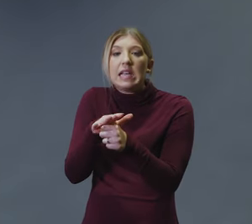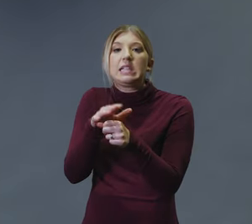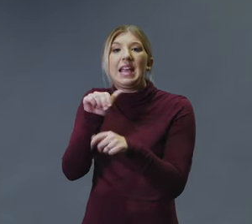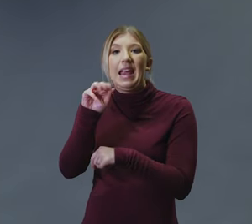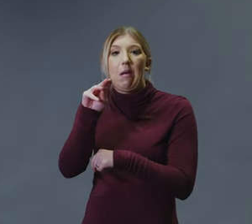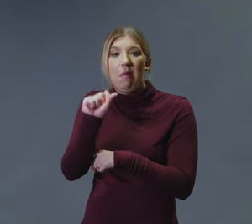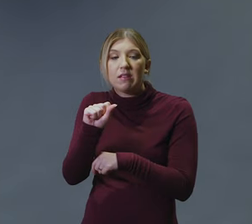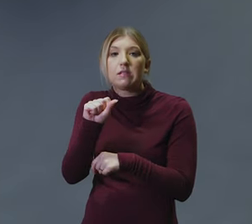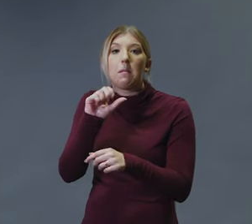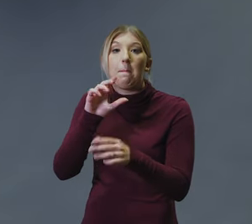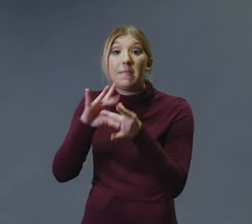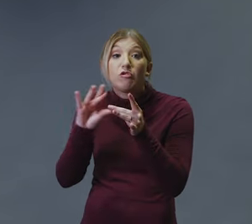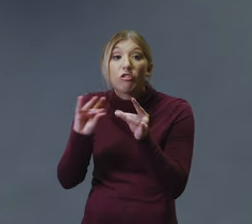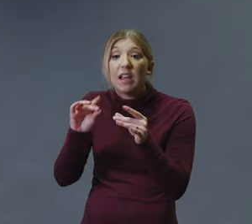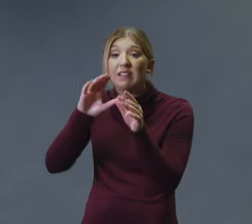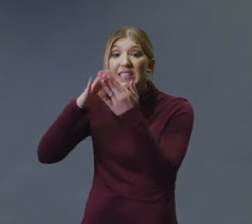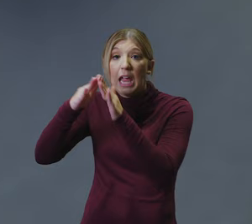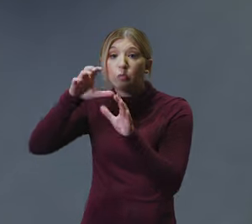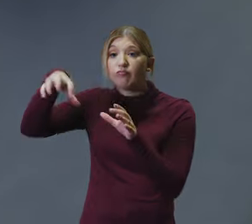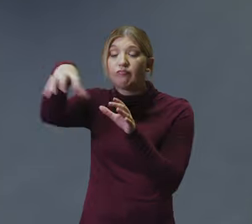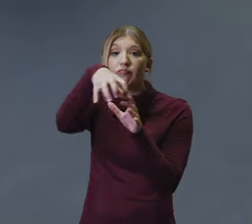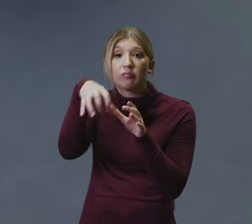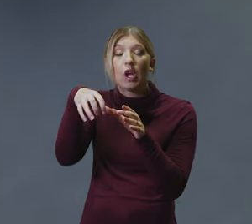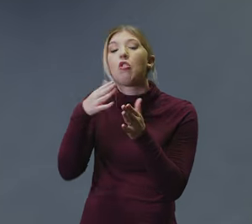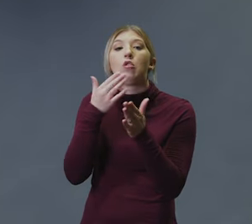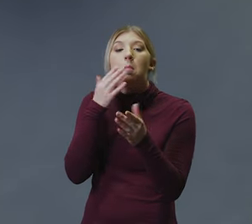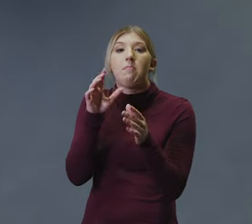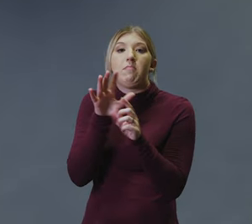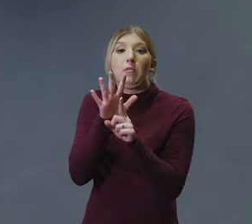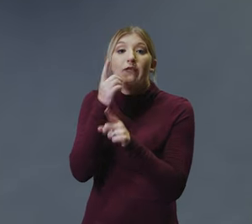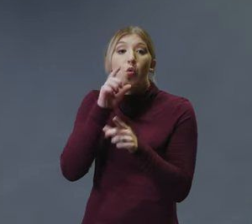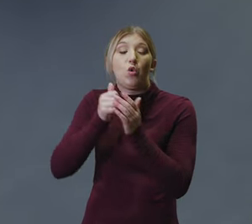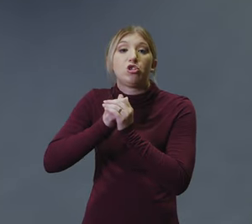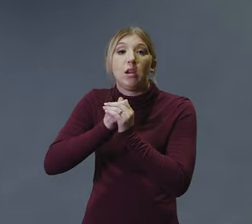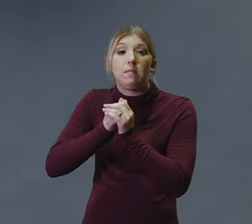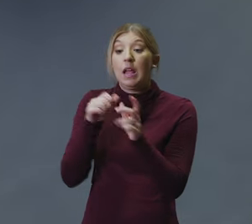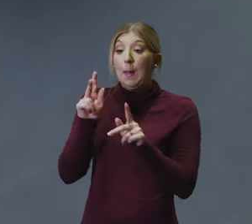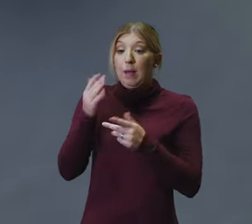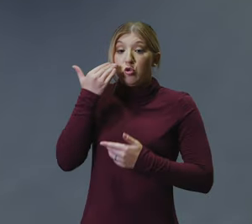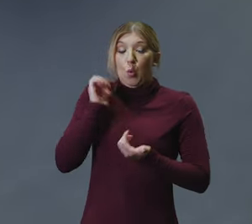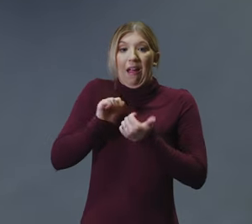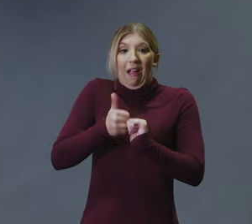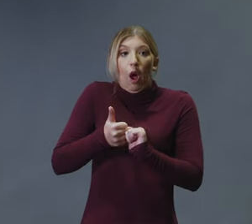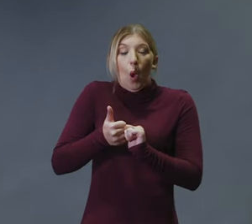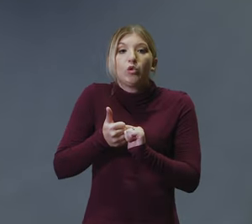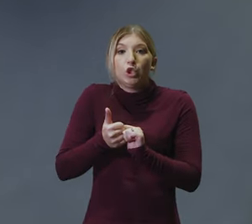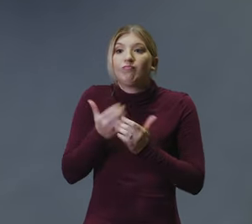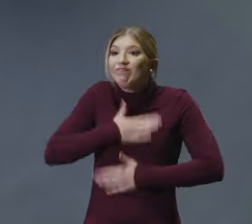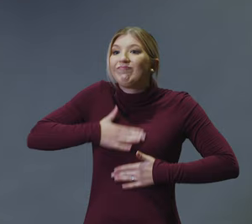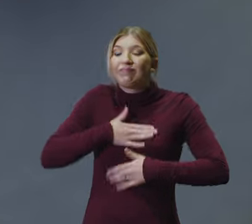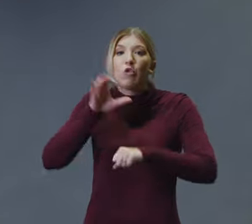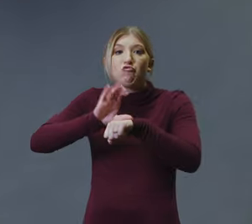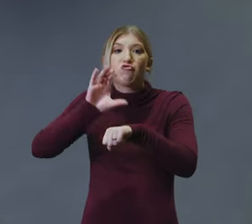popular places of worship. And what we see in verse 21 is that these people knew how to have church. They